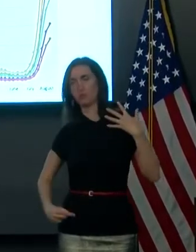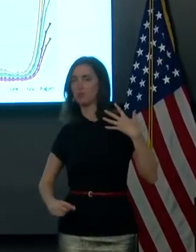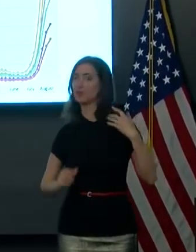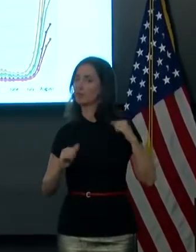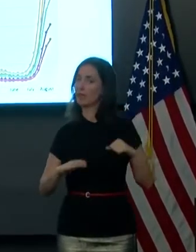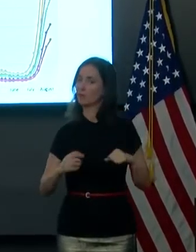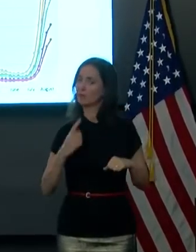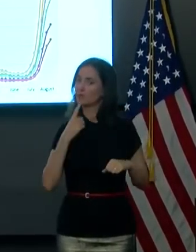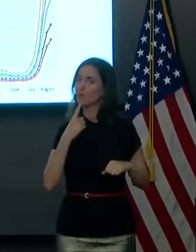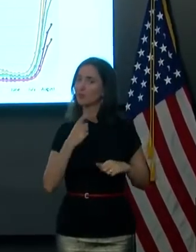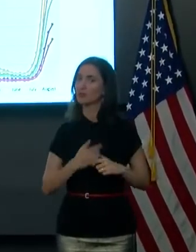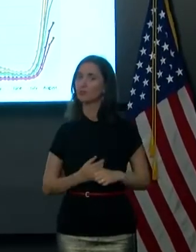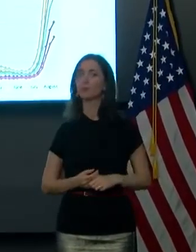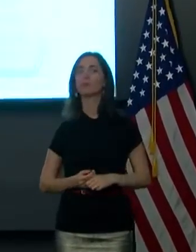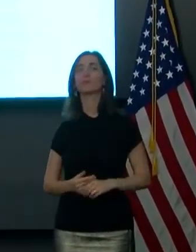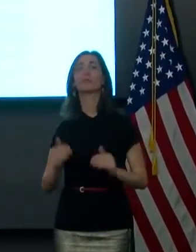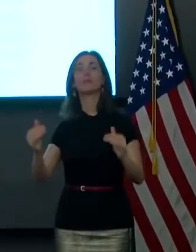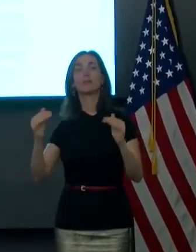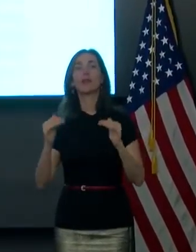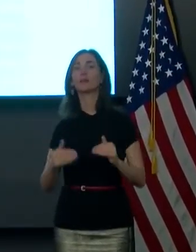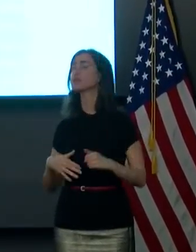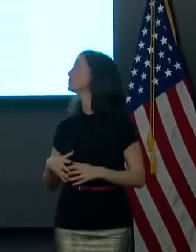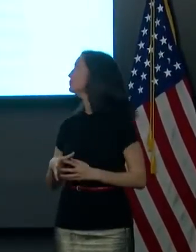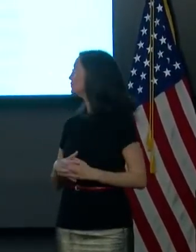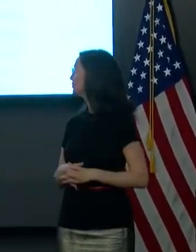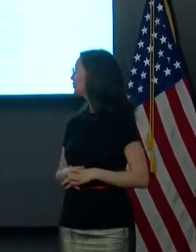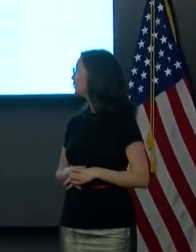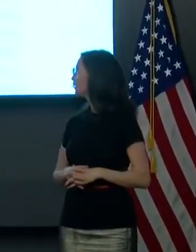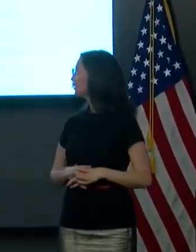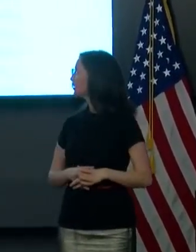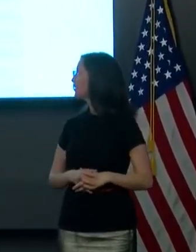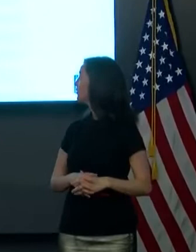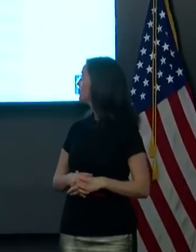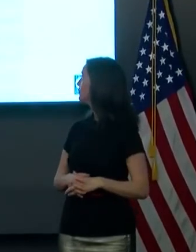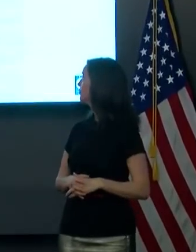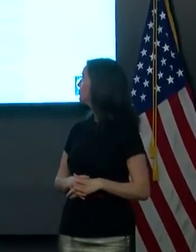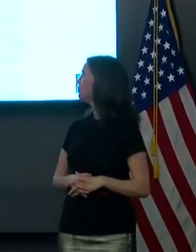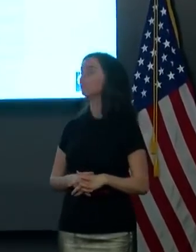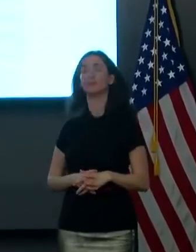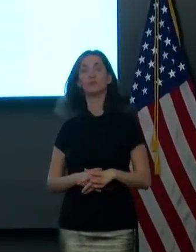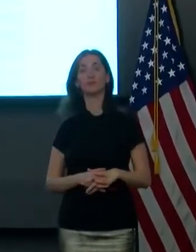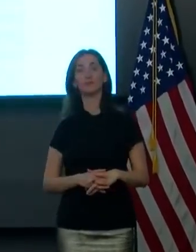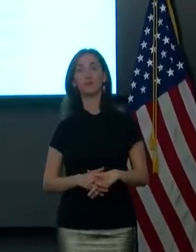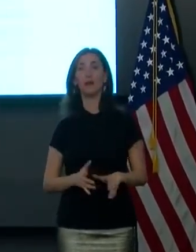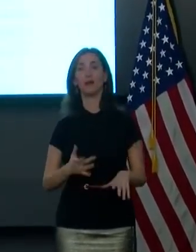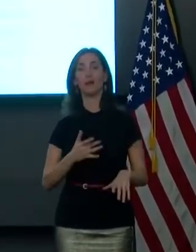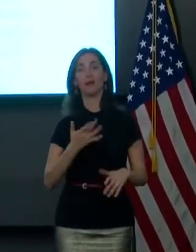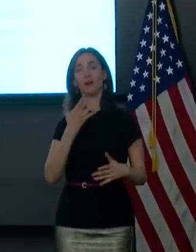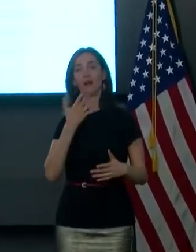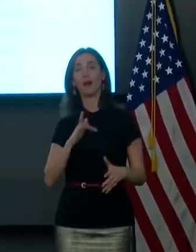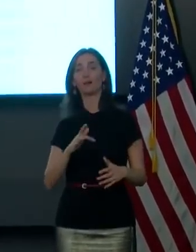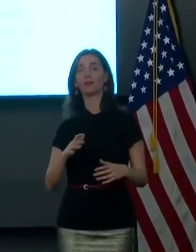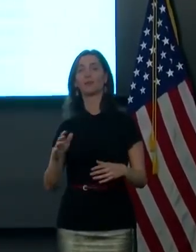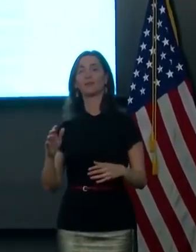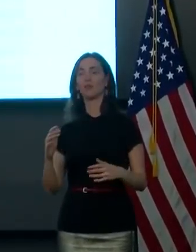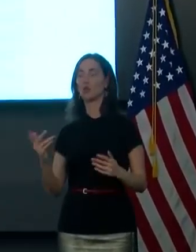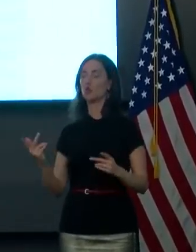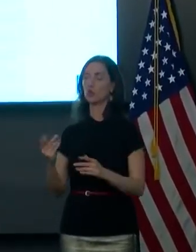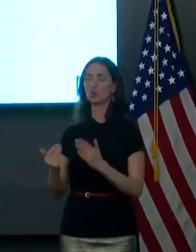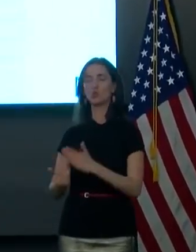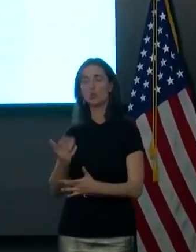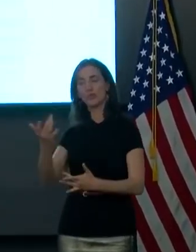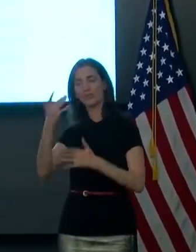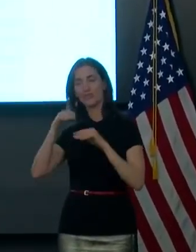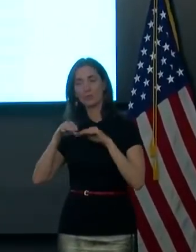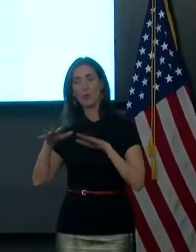The next slide, please. We are thankfully not the #1 state in the country anymore for new cases, but we're